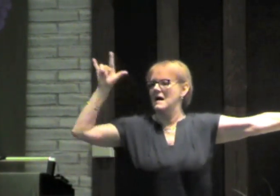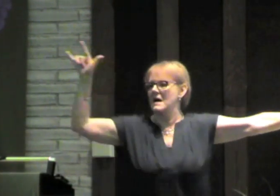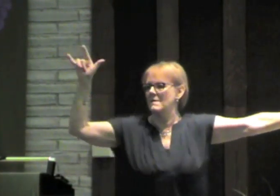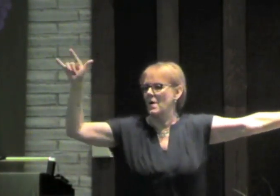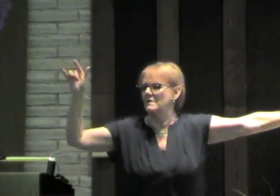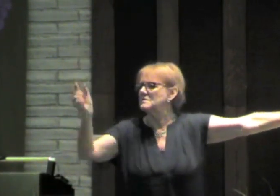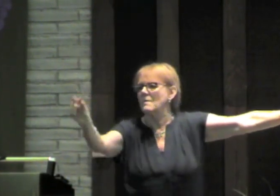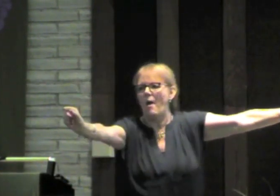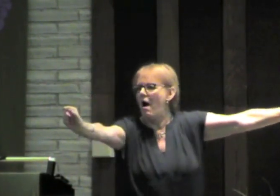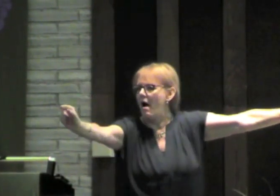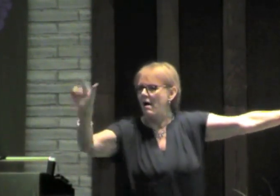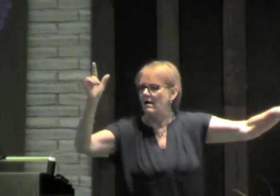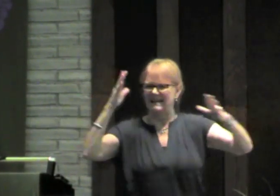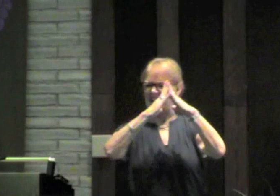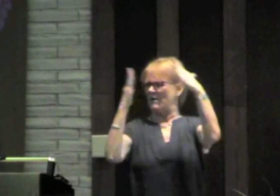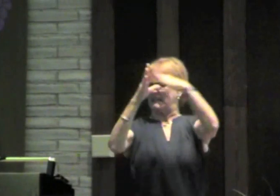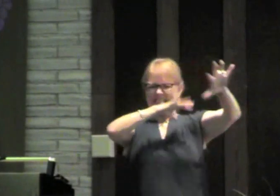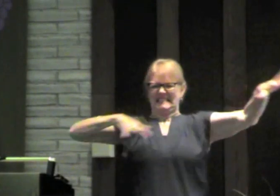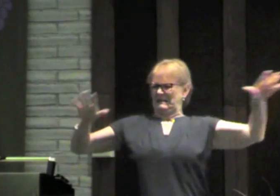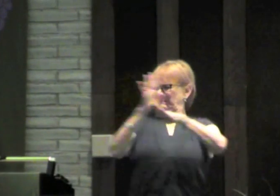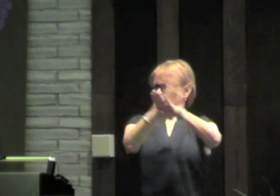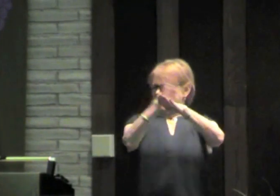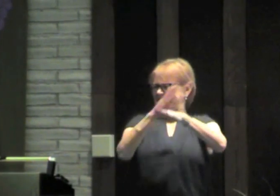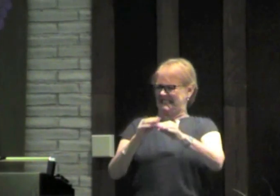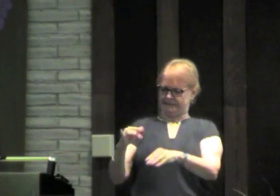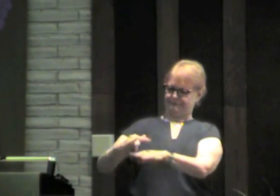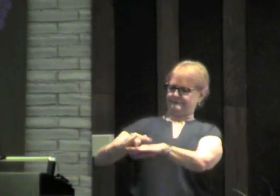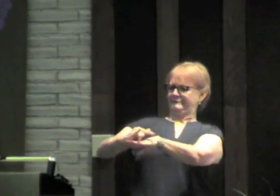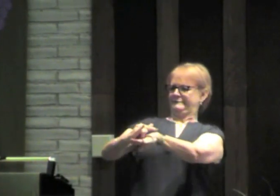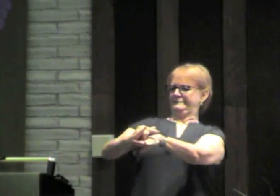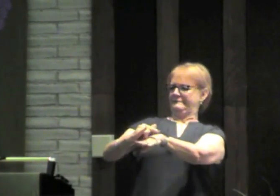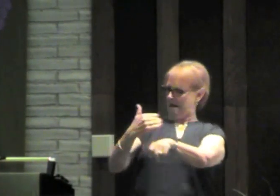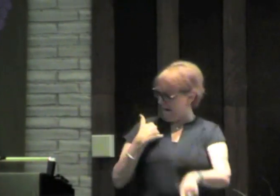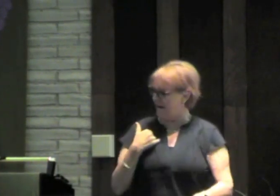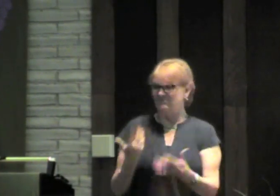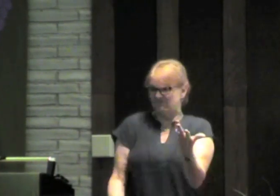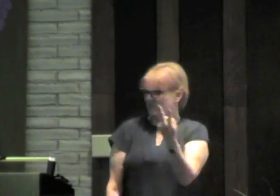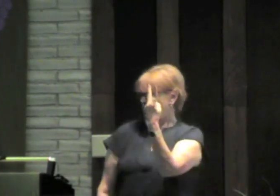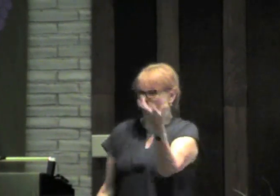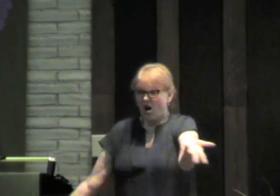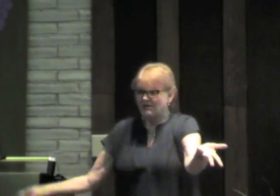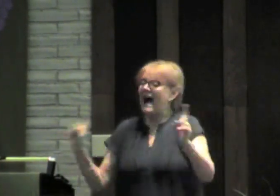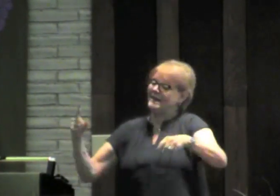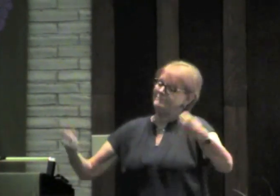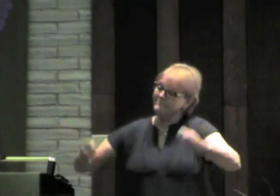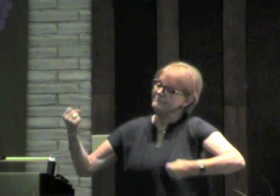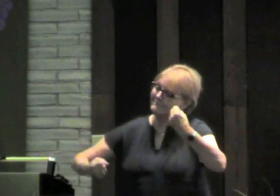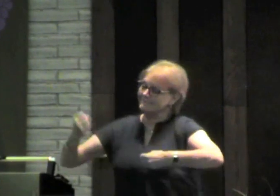in Aqaba, Jordan, there's also got another little airport. But that's it. That's all they've